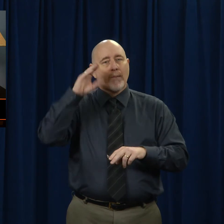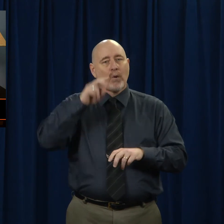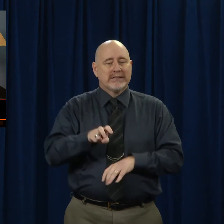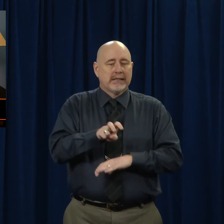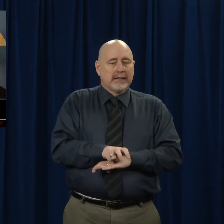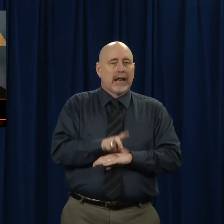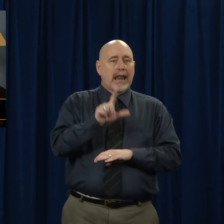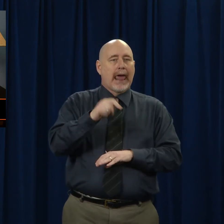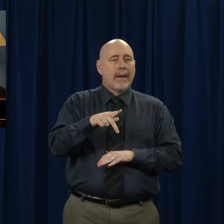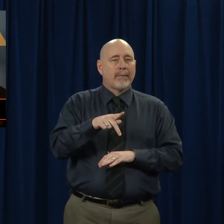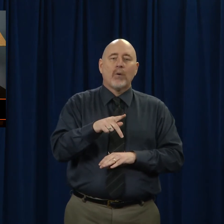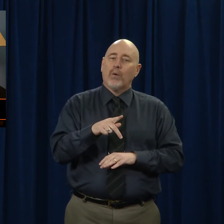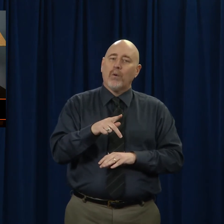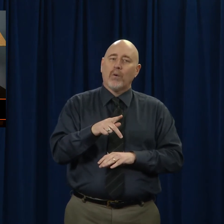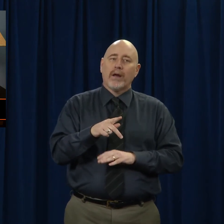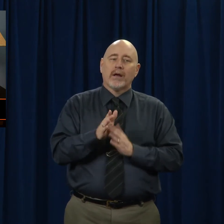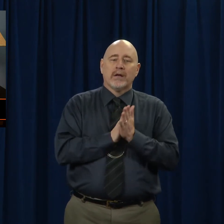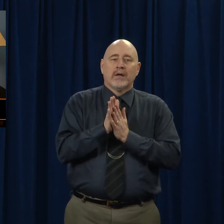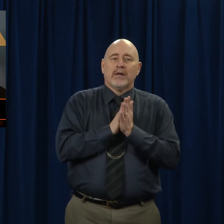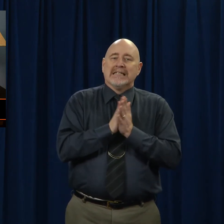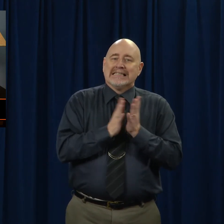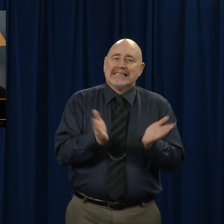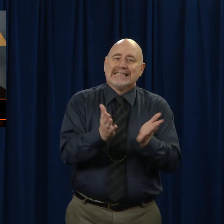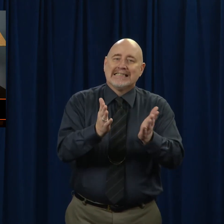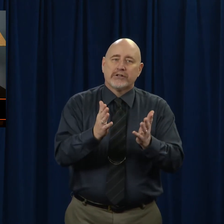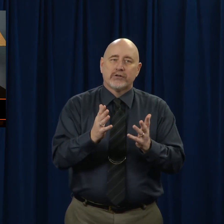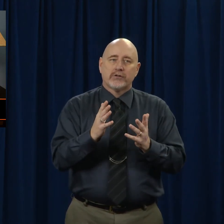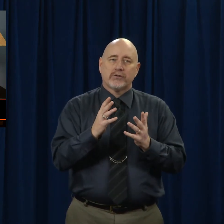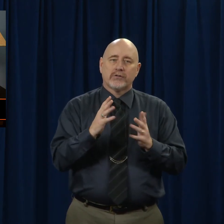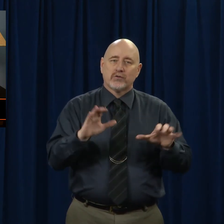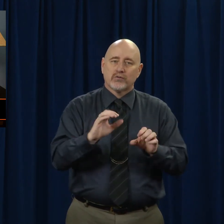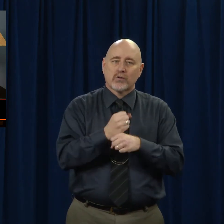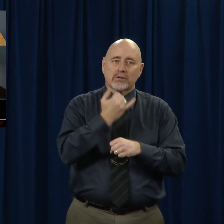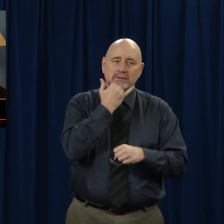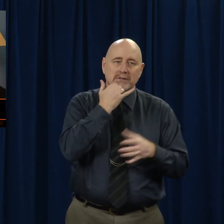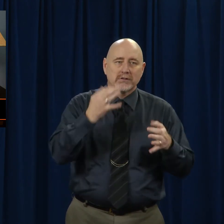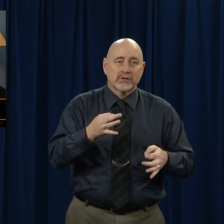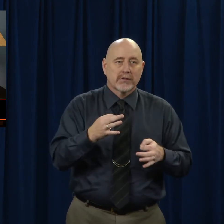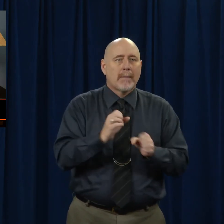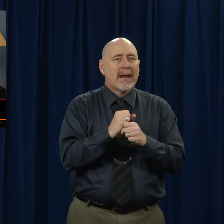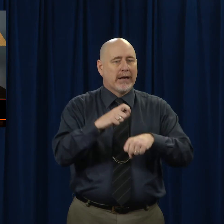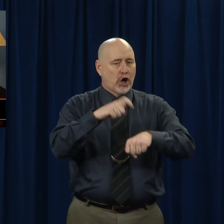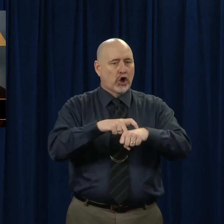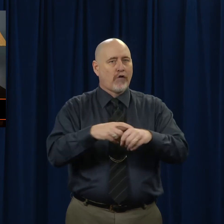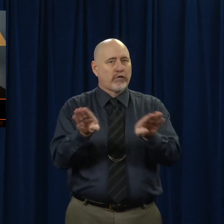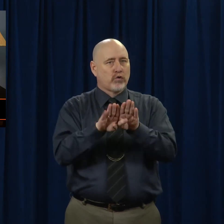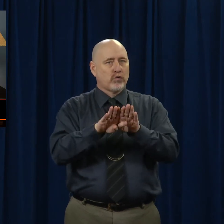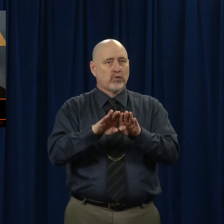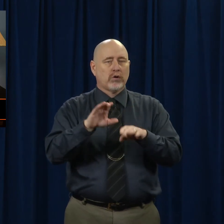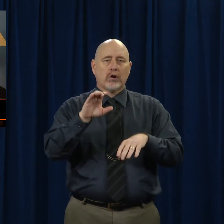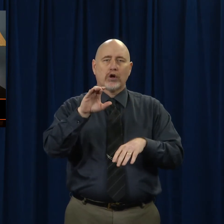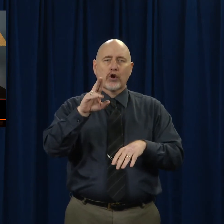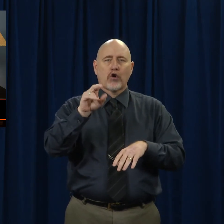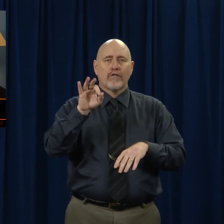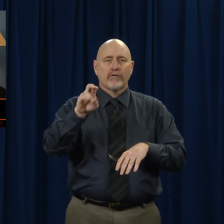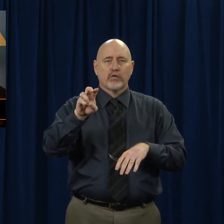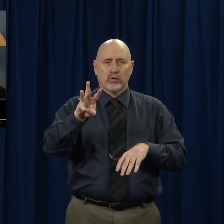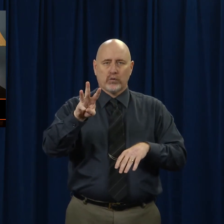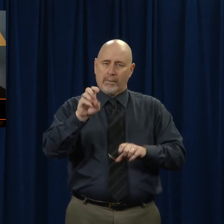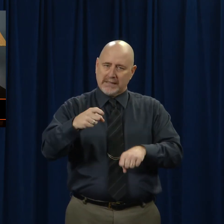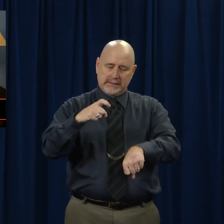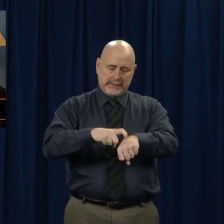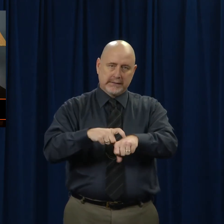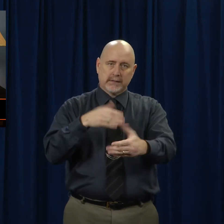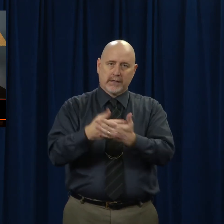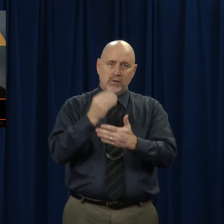lap. It's an invitation to promiscuity. Parents, make a curfew and let your children know